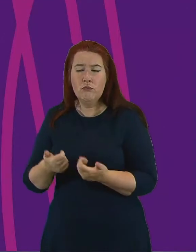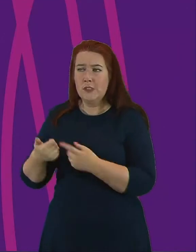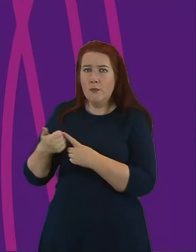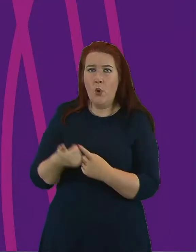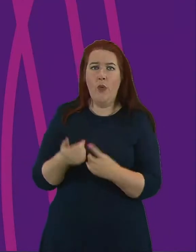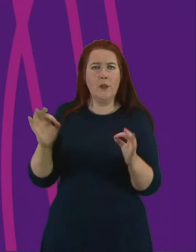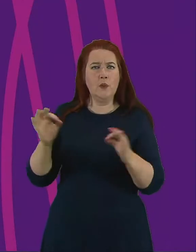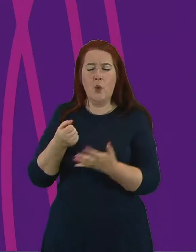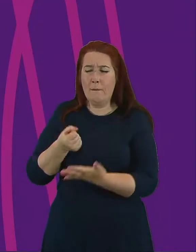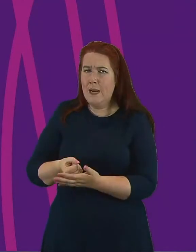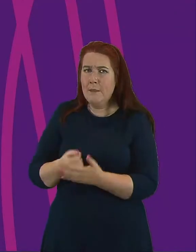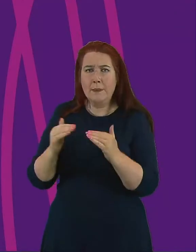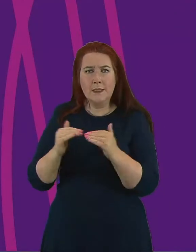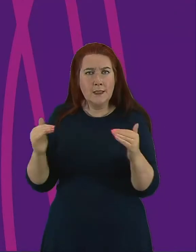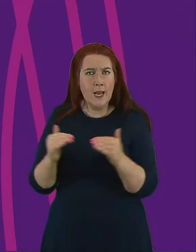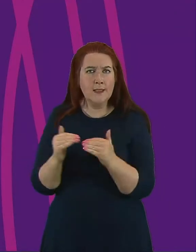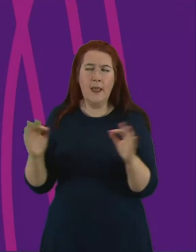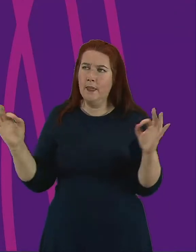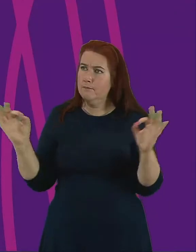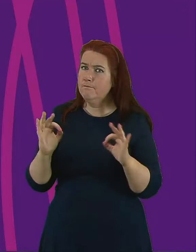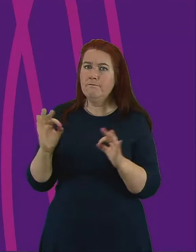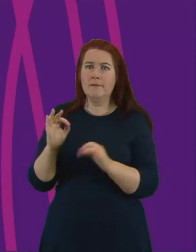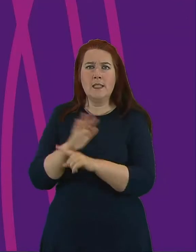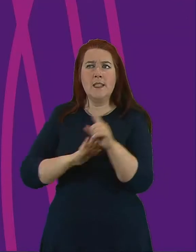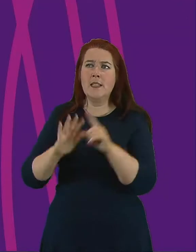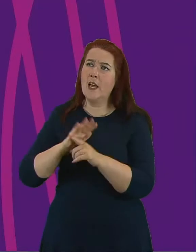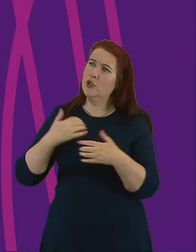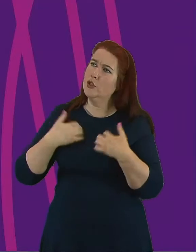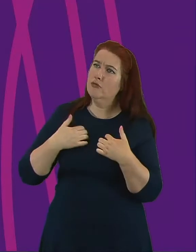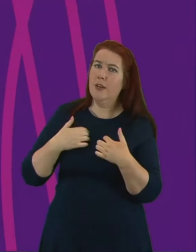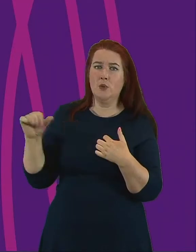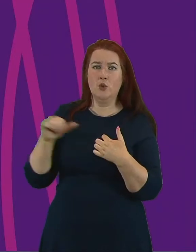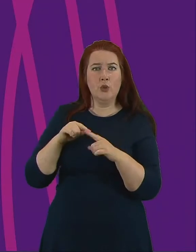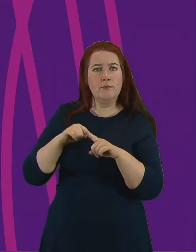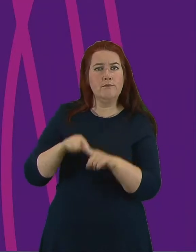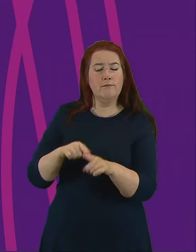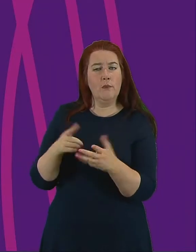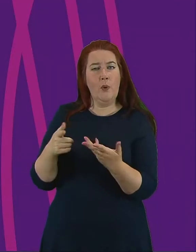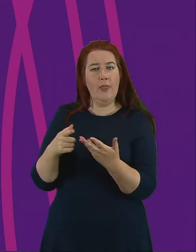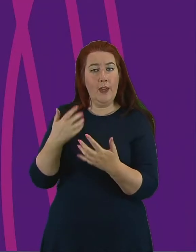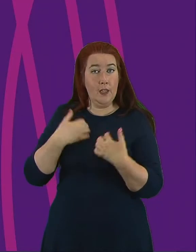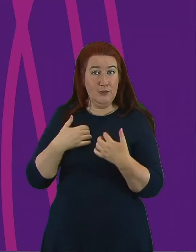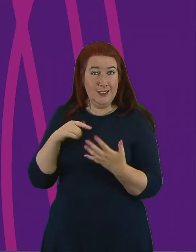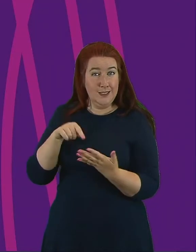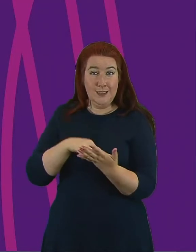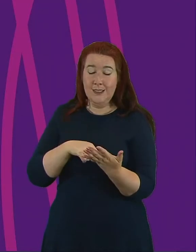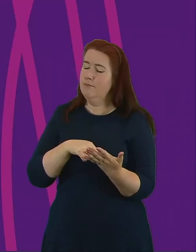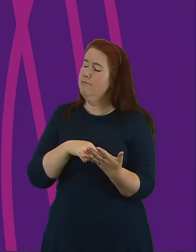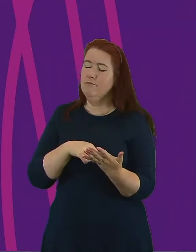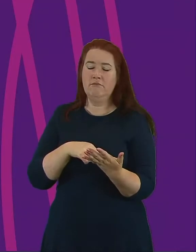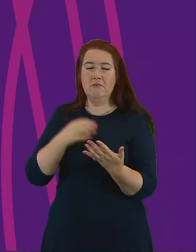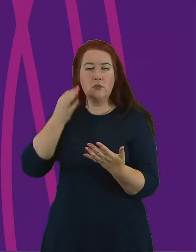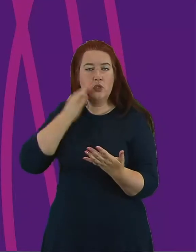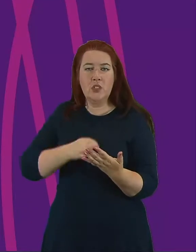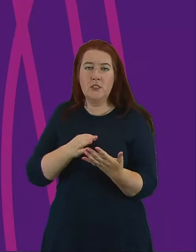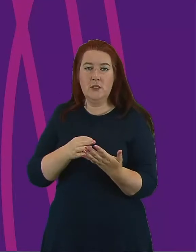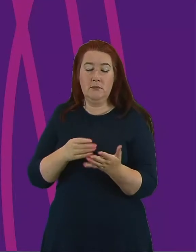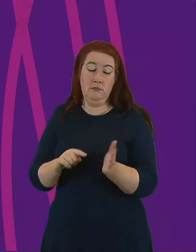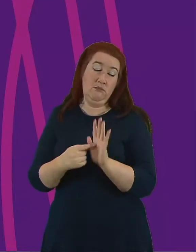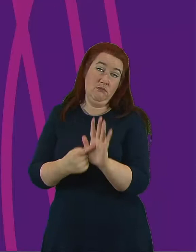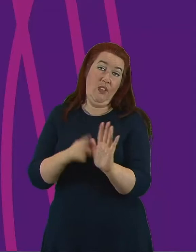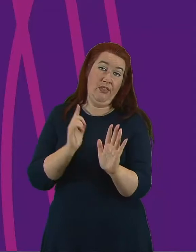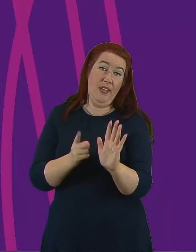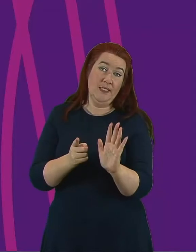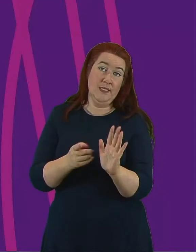minimum standards, there's no question of national interest prevailing in terms of decisions. This is purely take it or leave it,